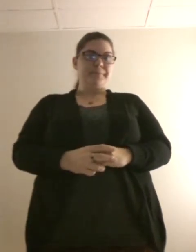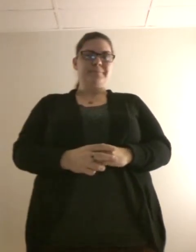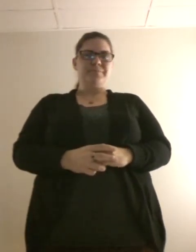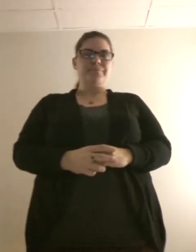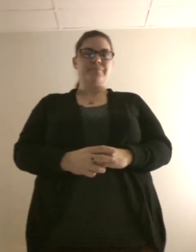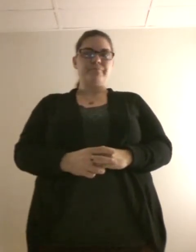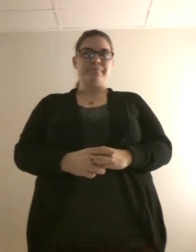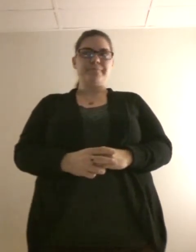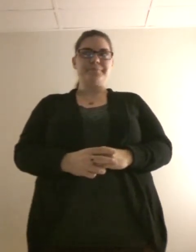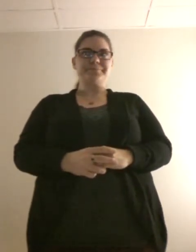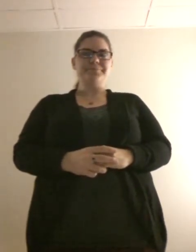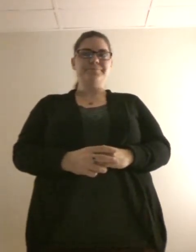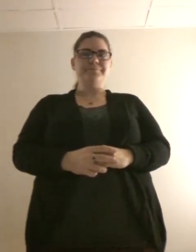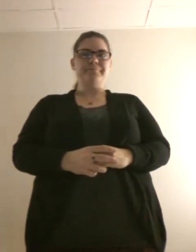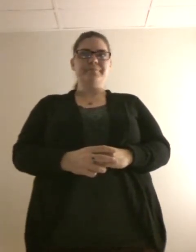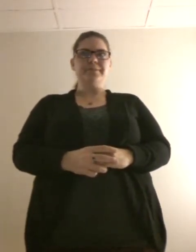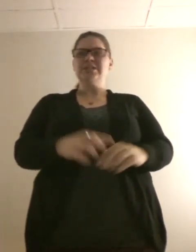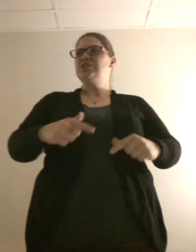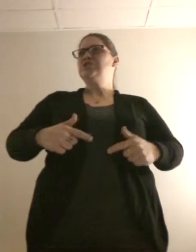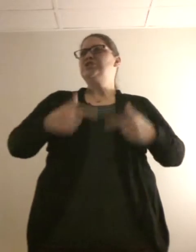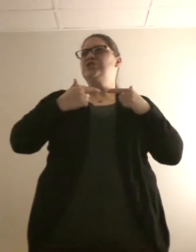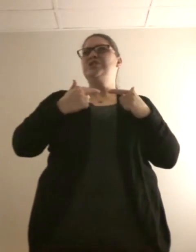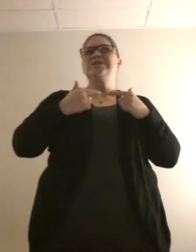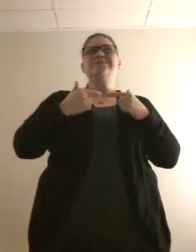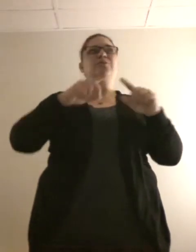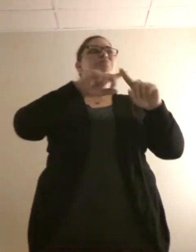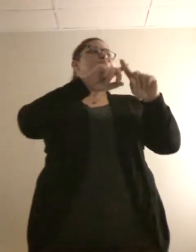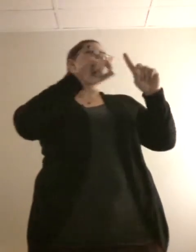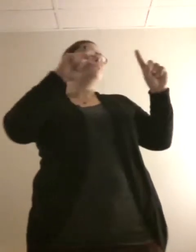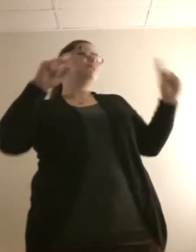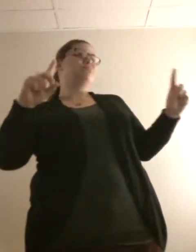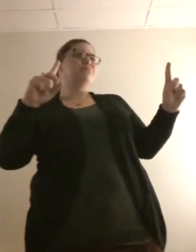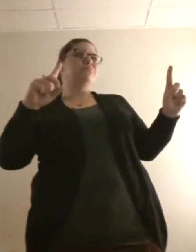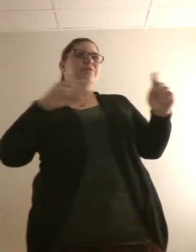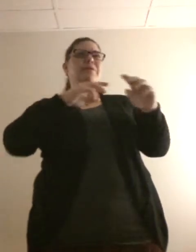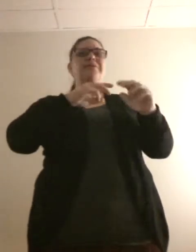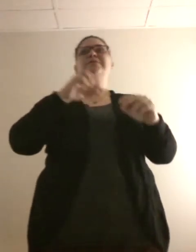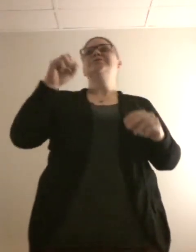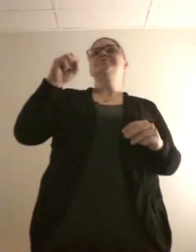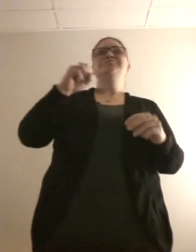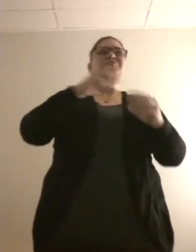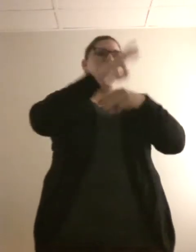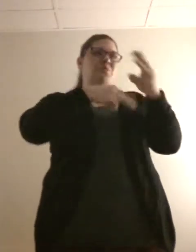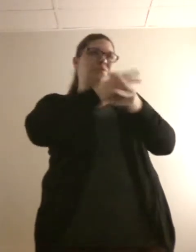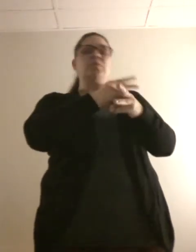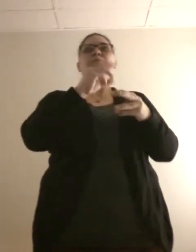And she lived in two completely different parts of the world. Not in the world, different parts of the United States.